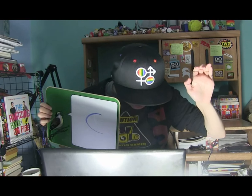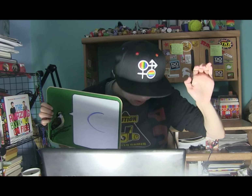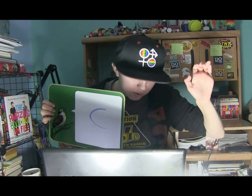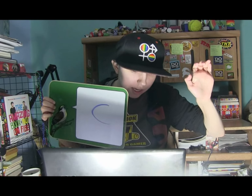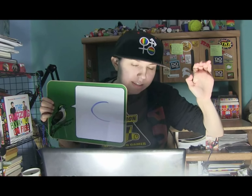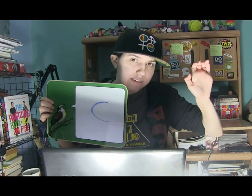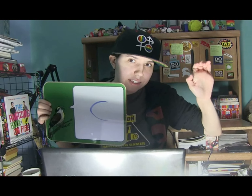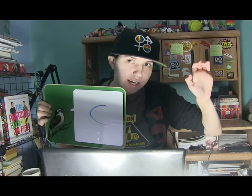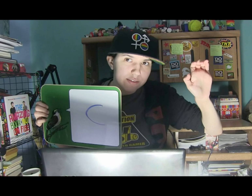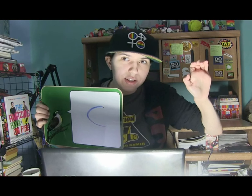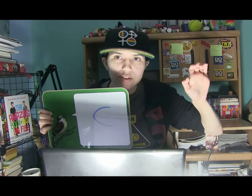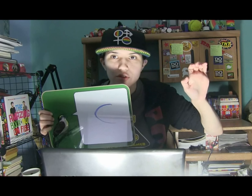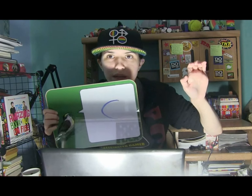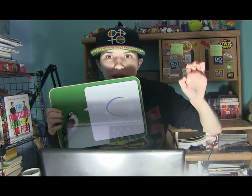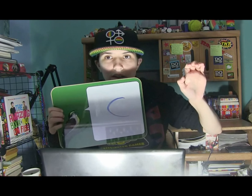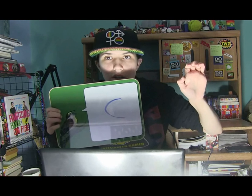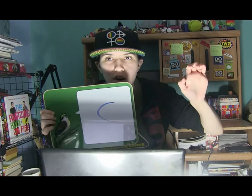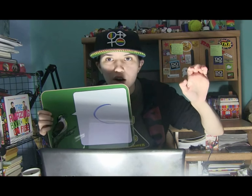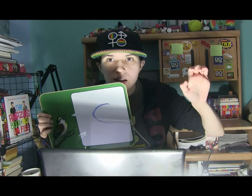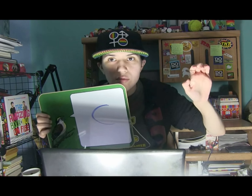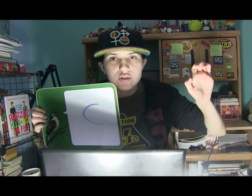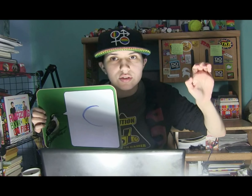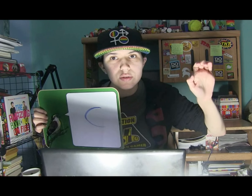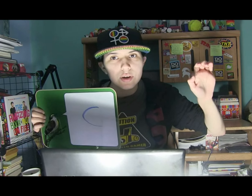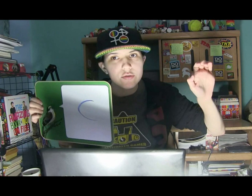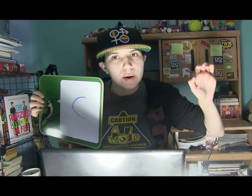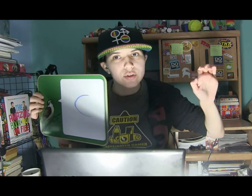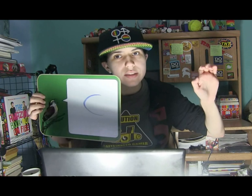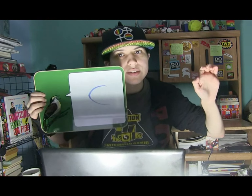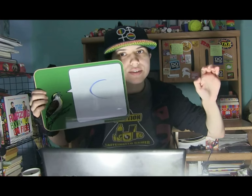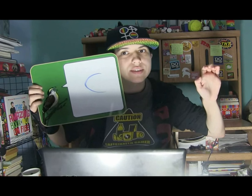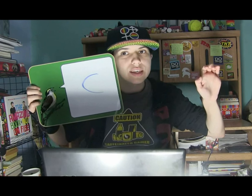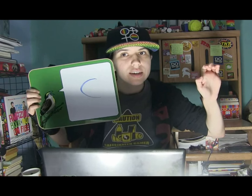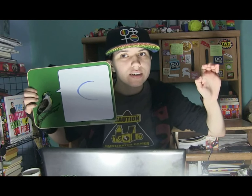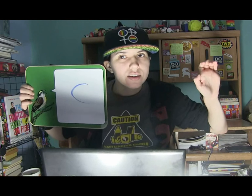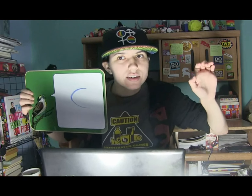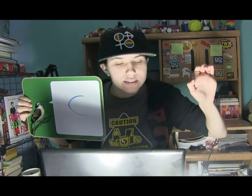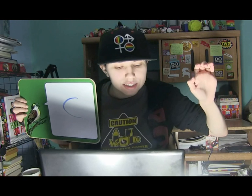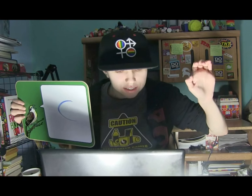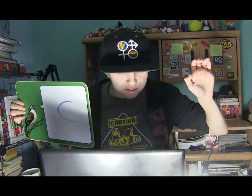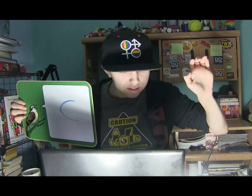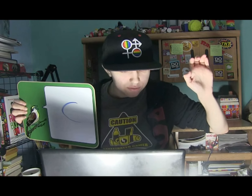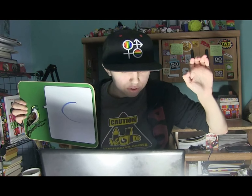So it's kind of like you're making a claw, which is a good way to remember that this is C. C for